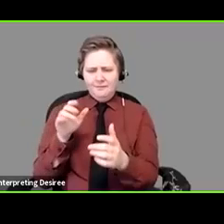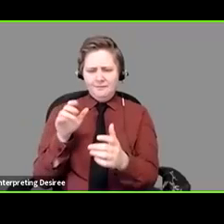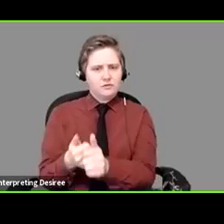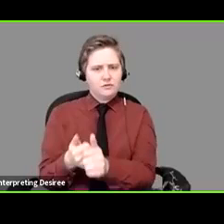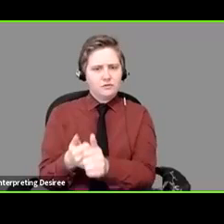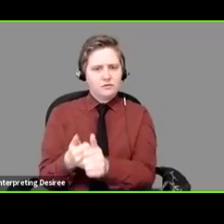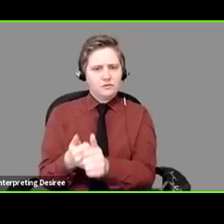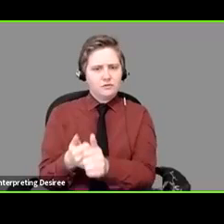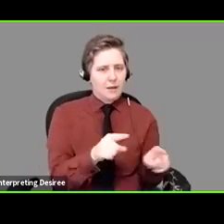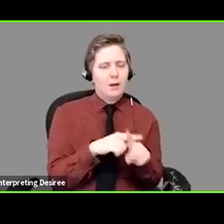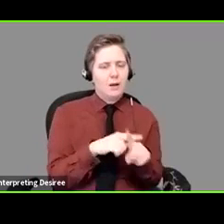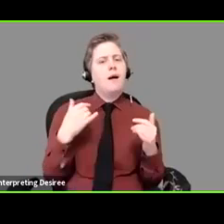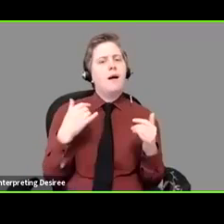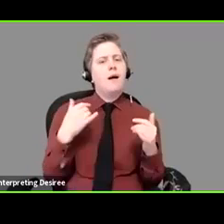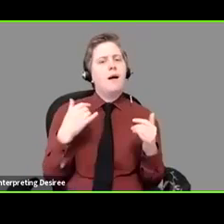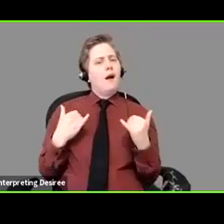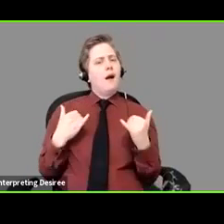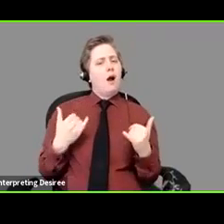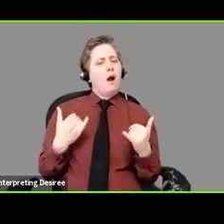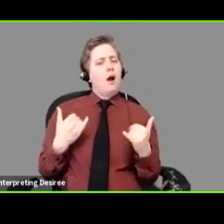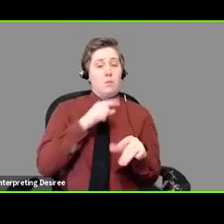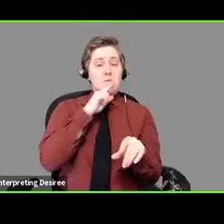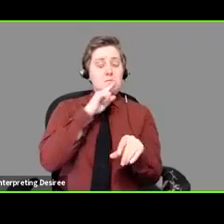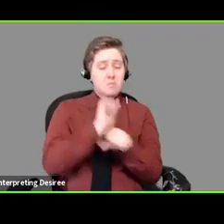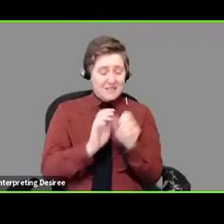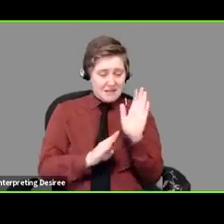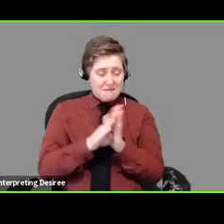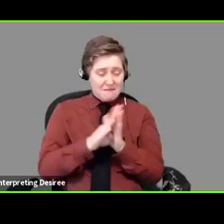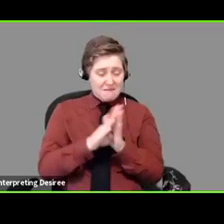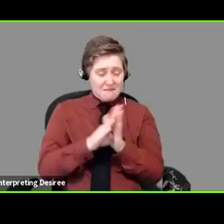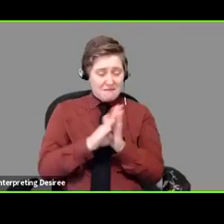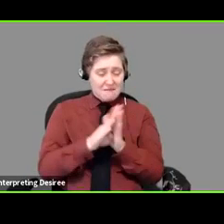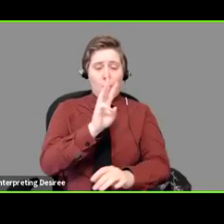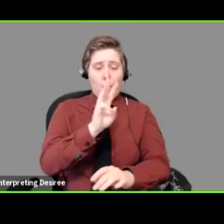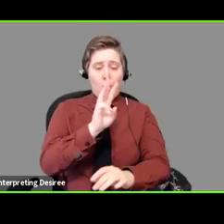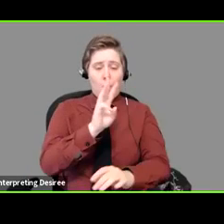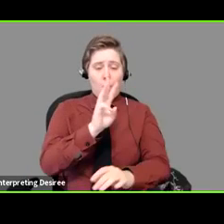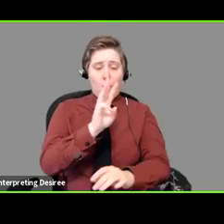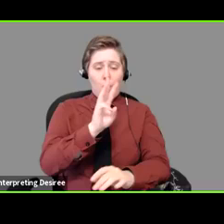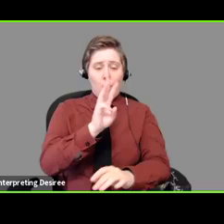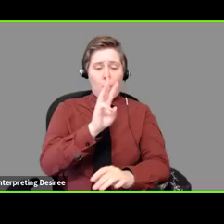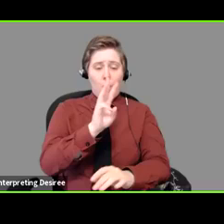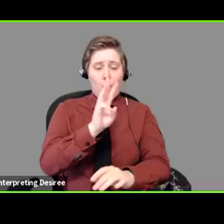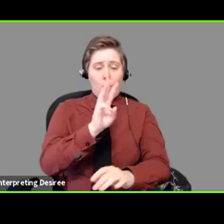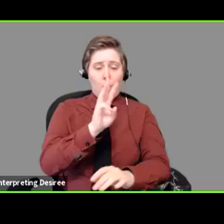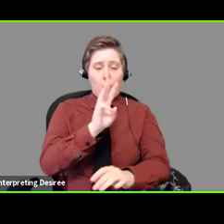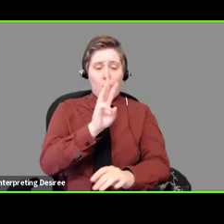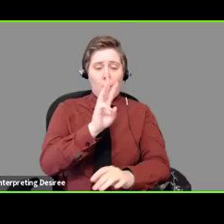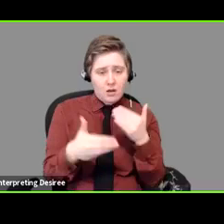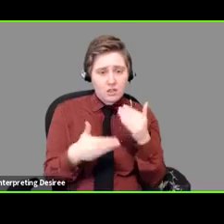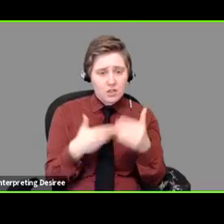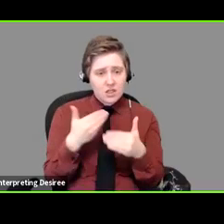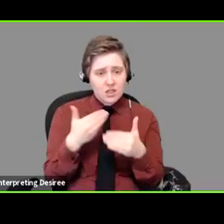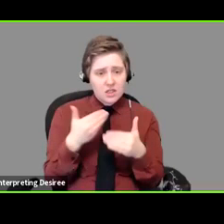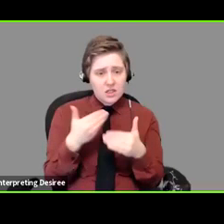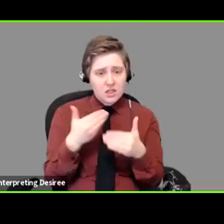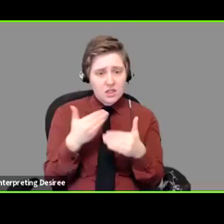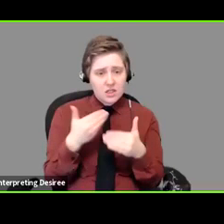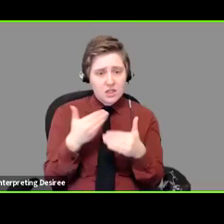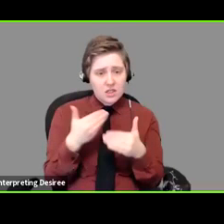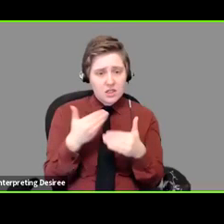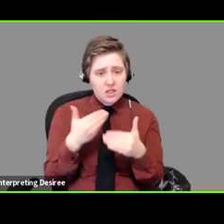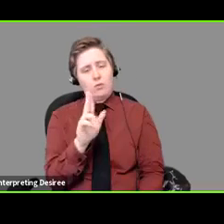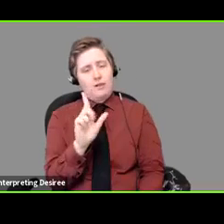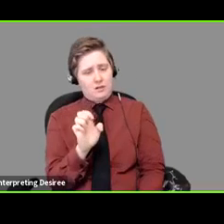But now we've actually developed this into a web-based, self-paced training module, which